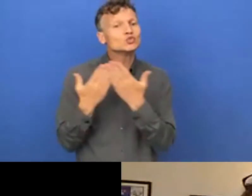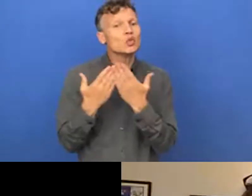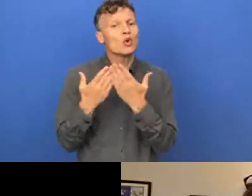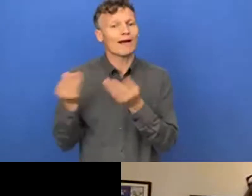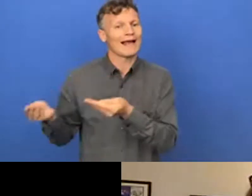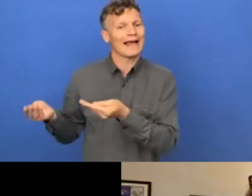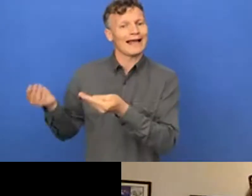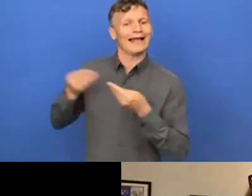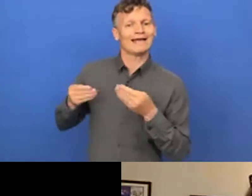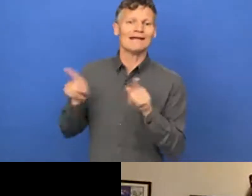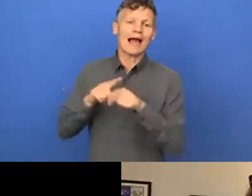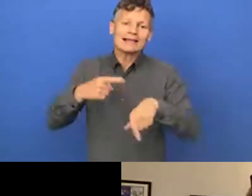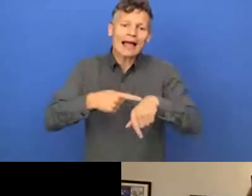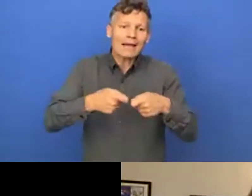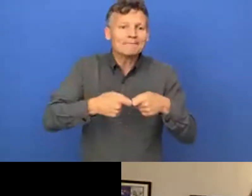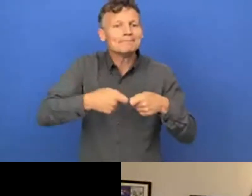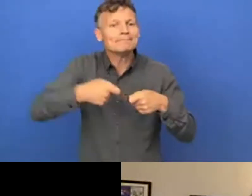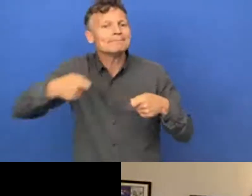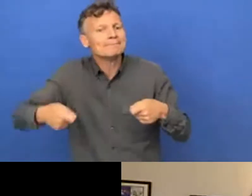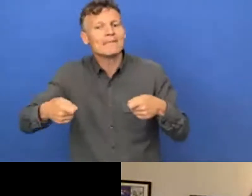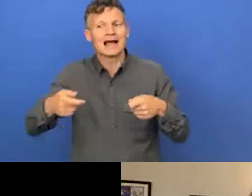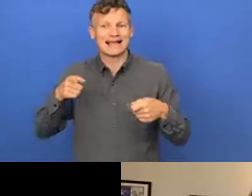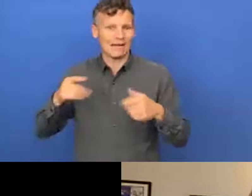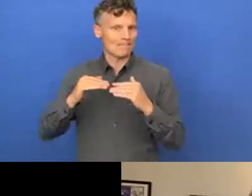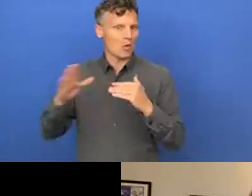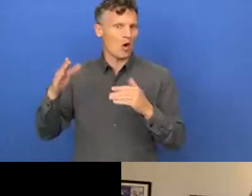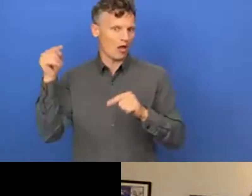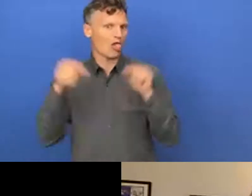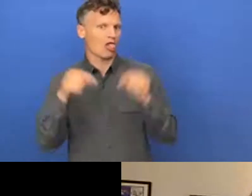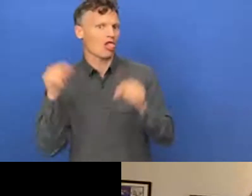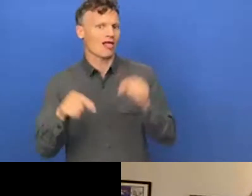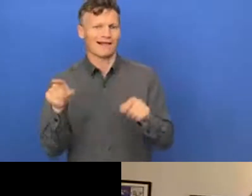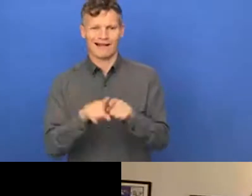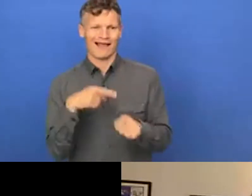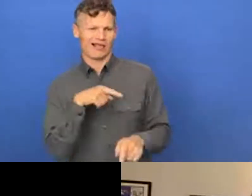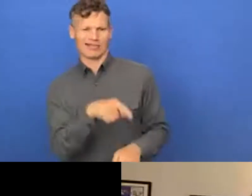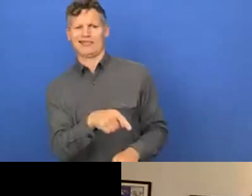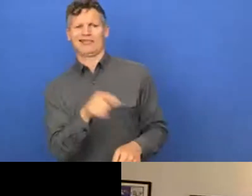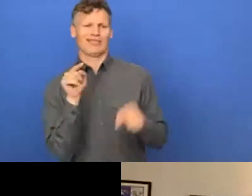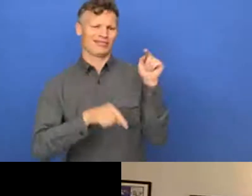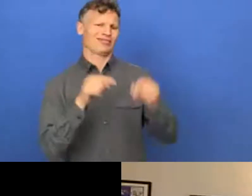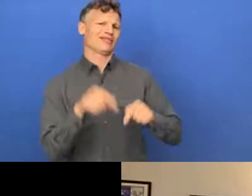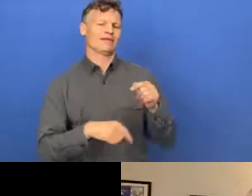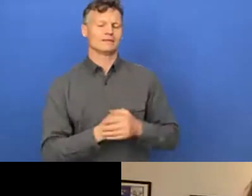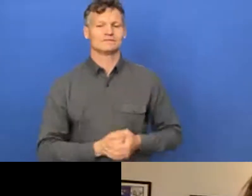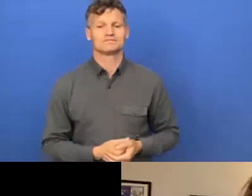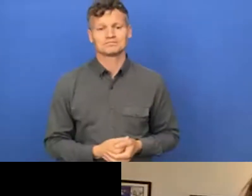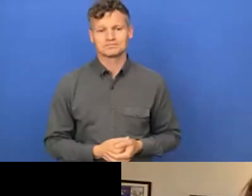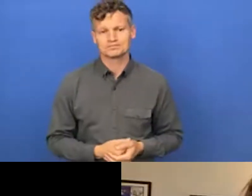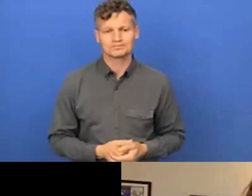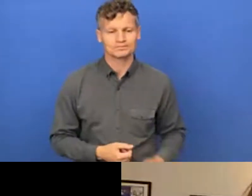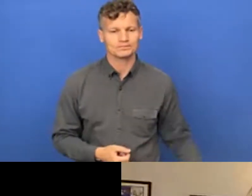data, but what it is what is there does suggest similar patterns. Okay, I also have a question. I know